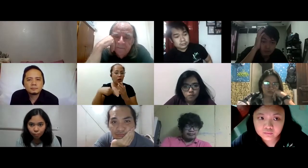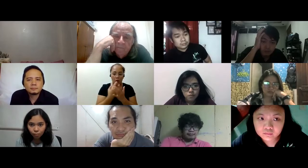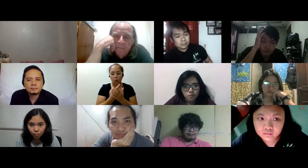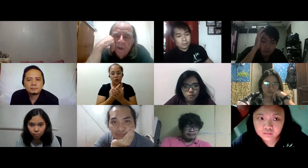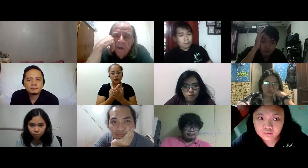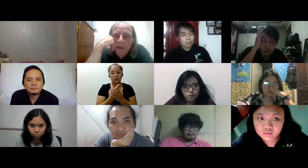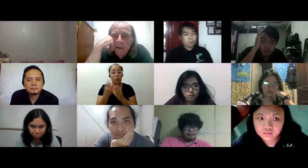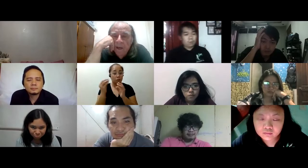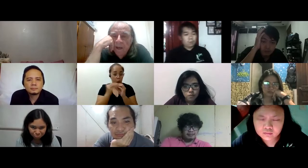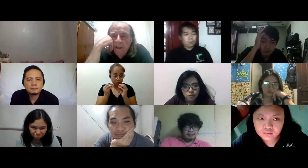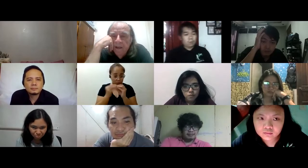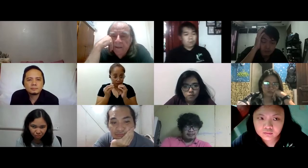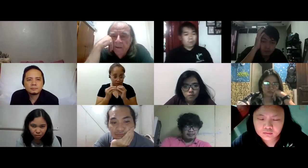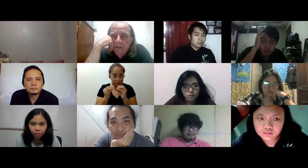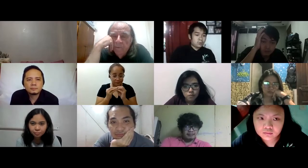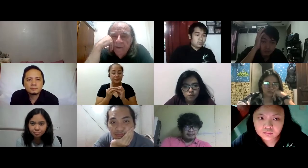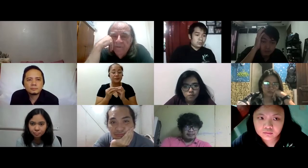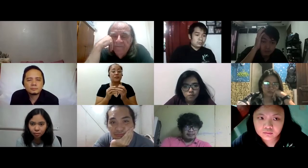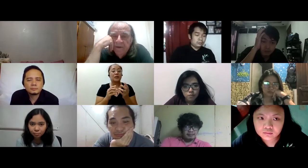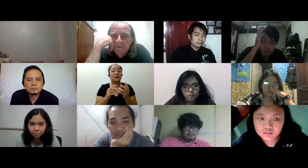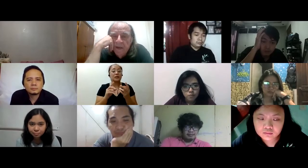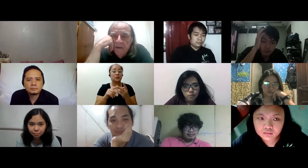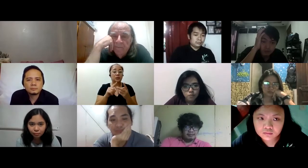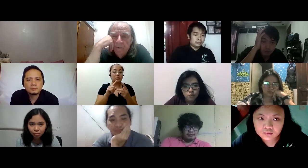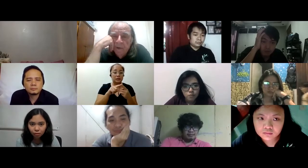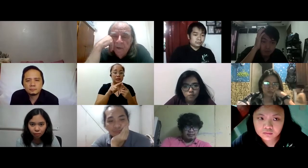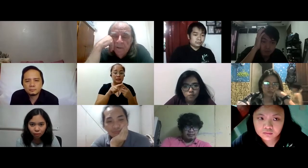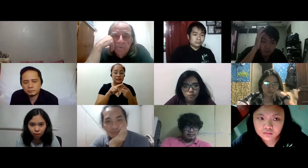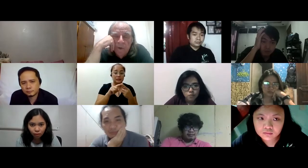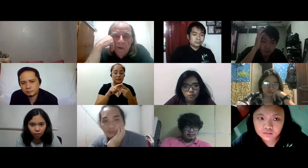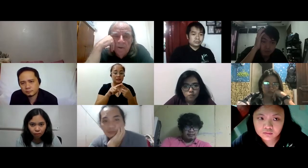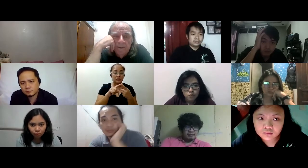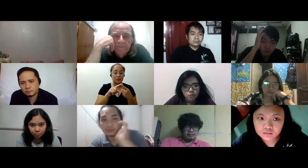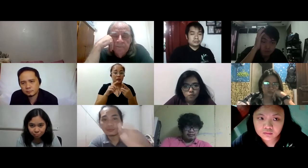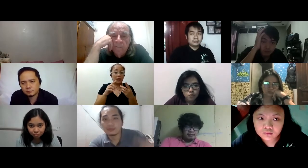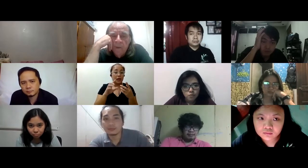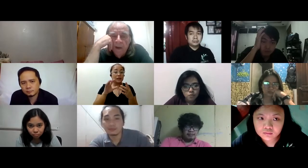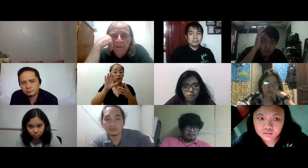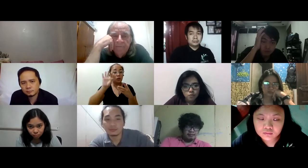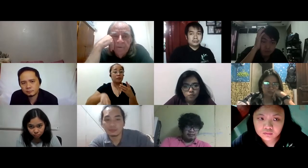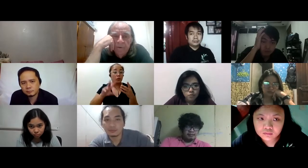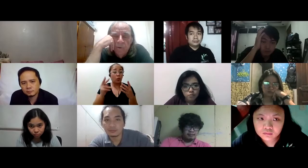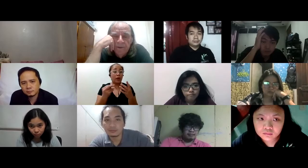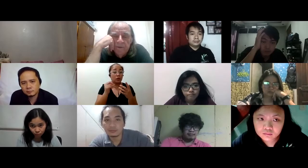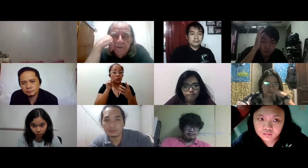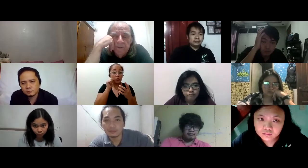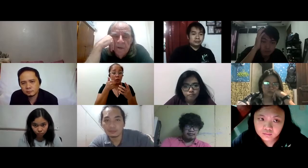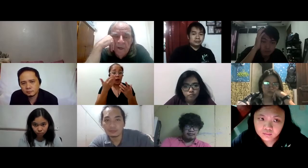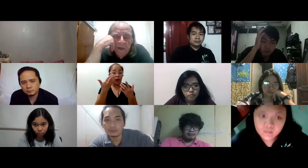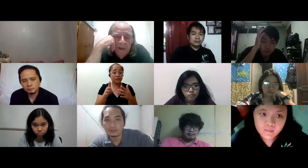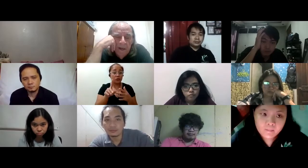more. And so then we can finish that up tomorrow